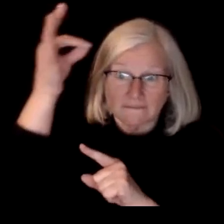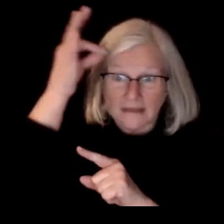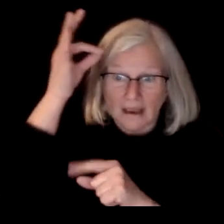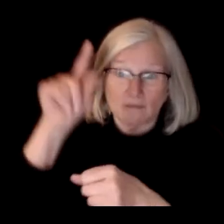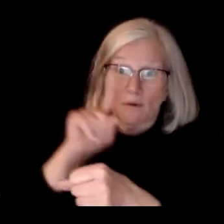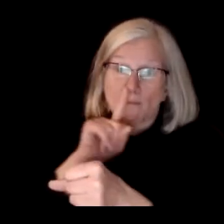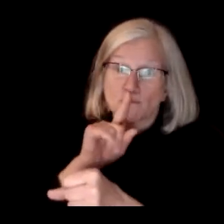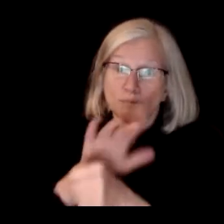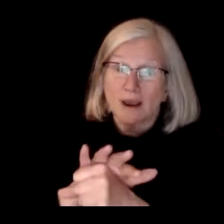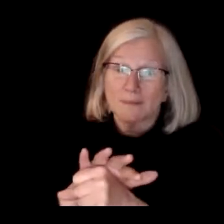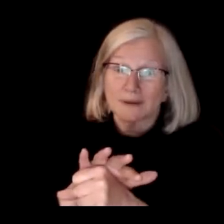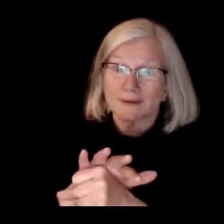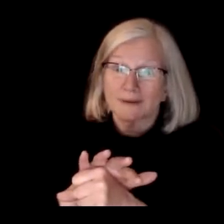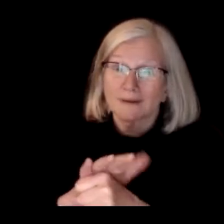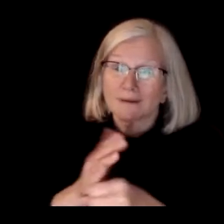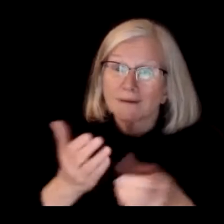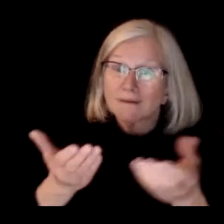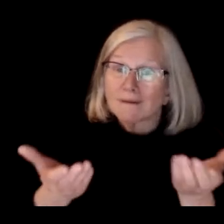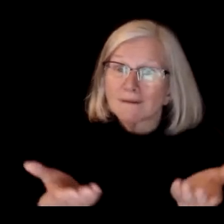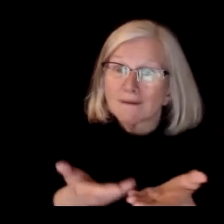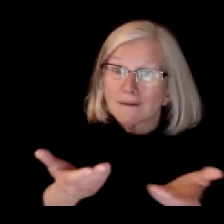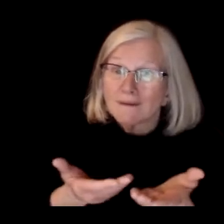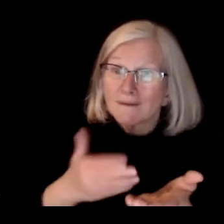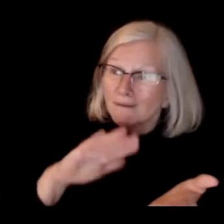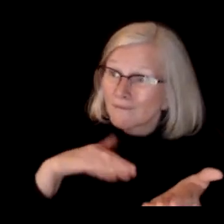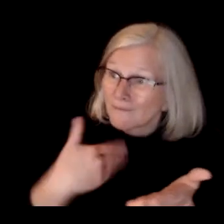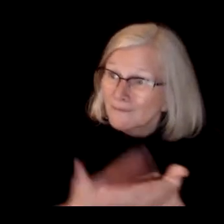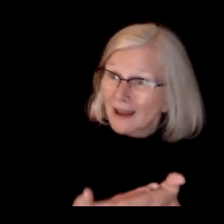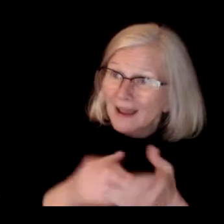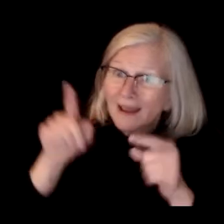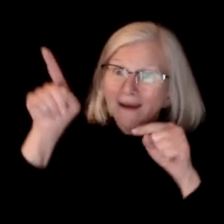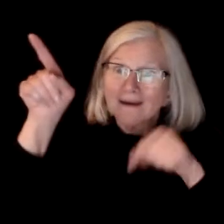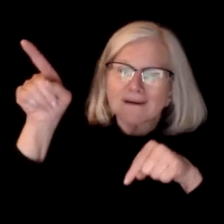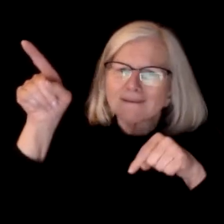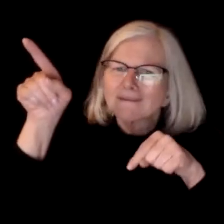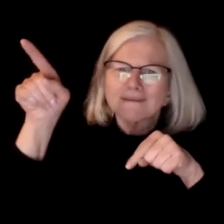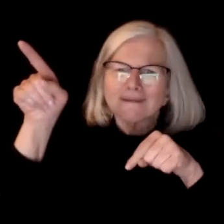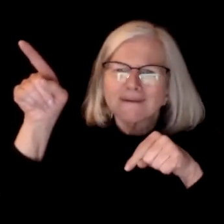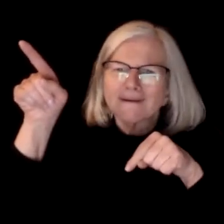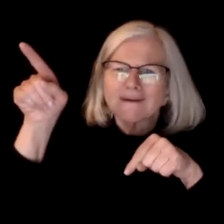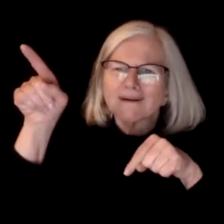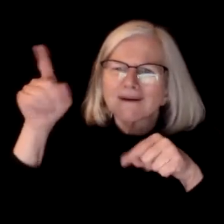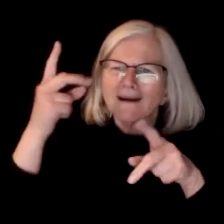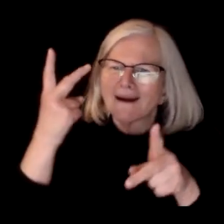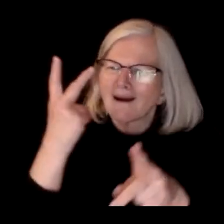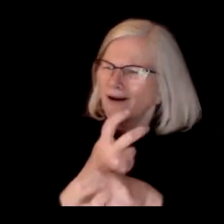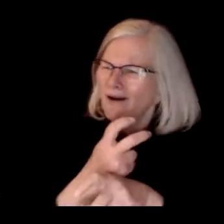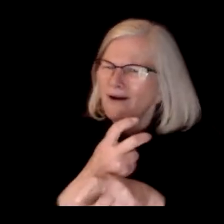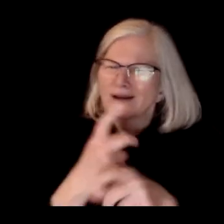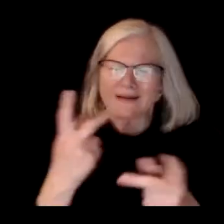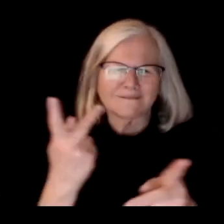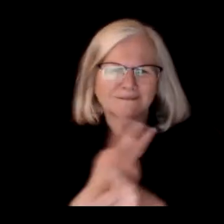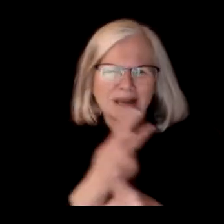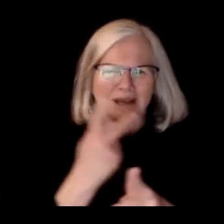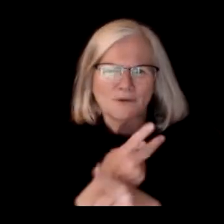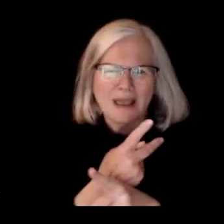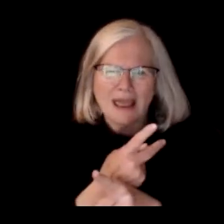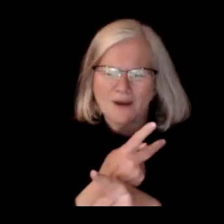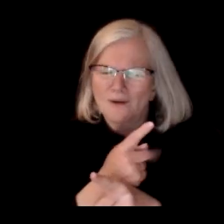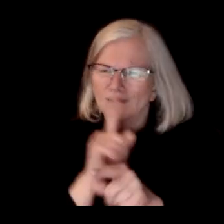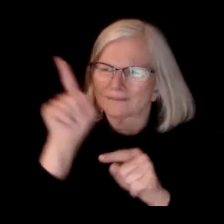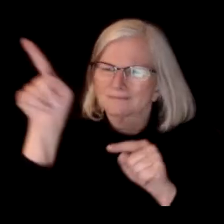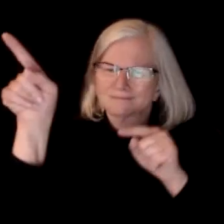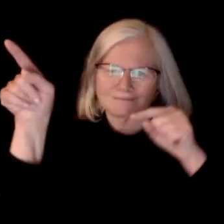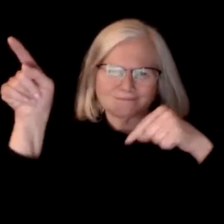instance, in the amount that was that has been shipped to Minnesota providers that you can see on the